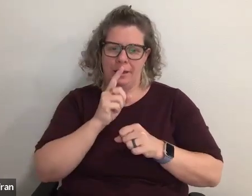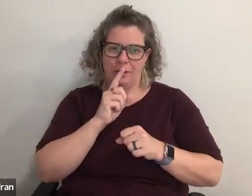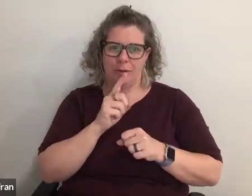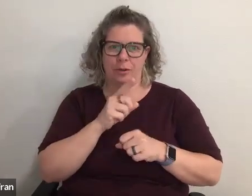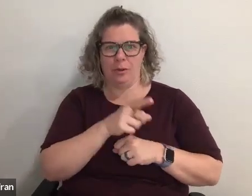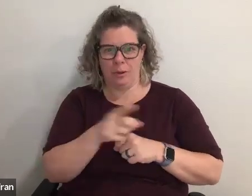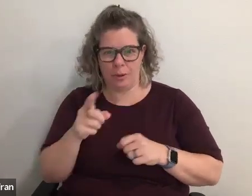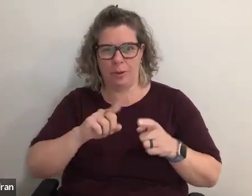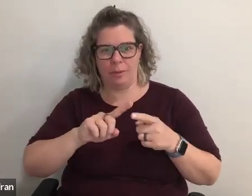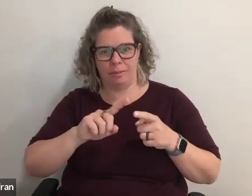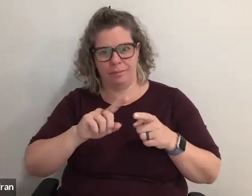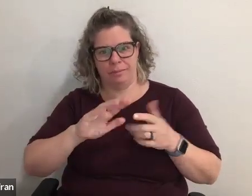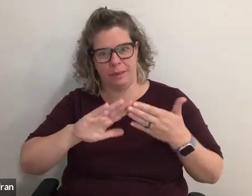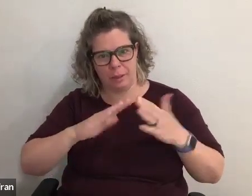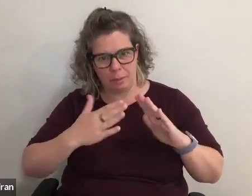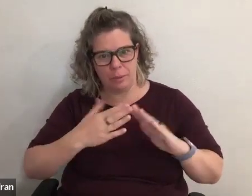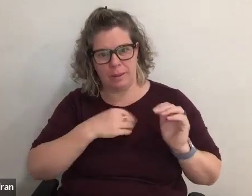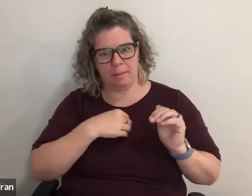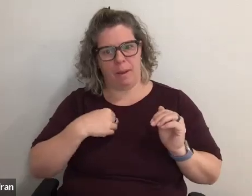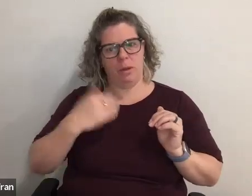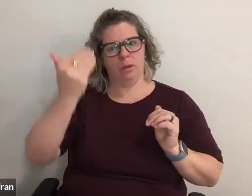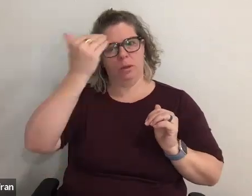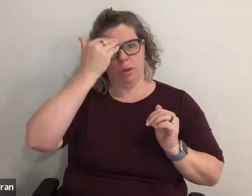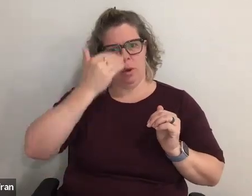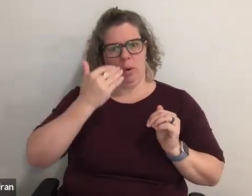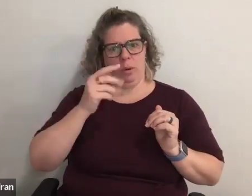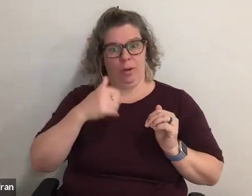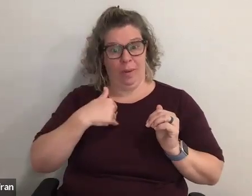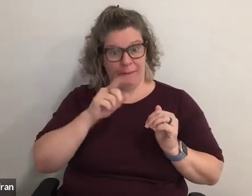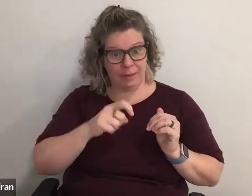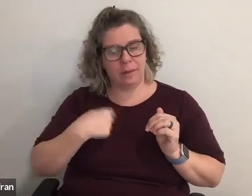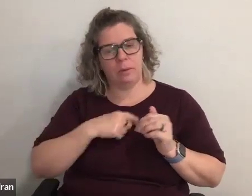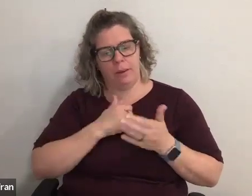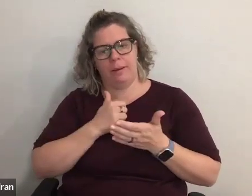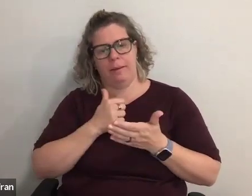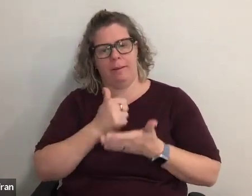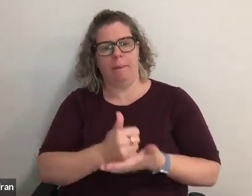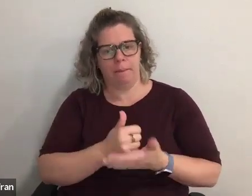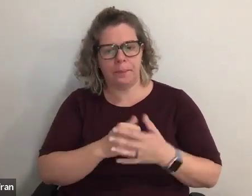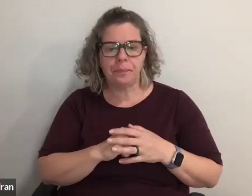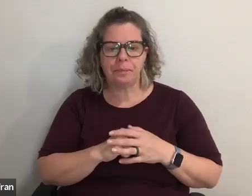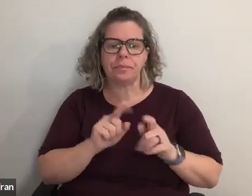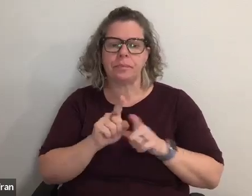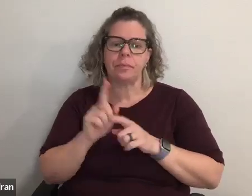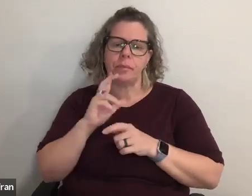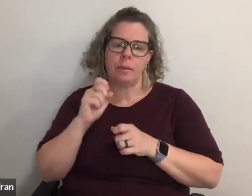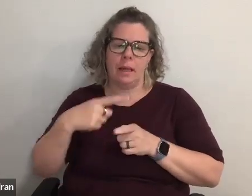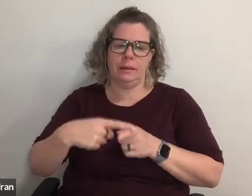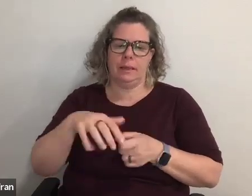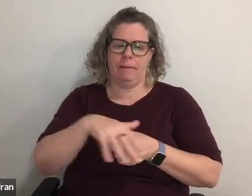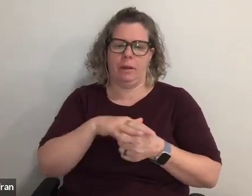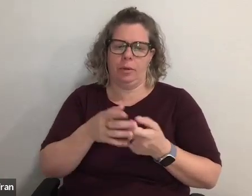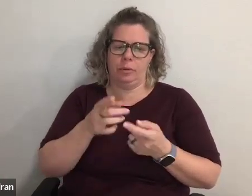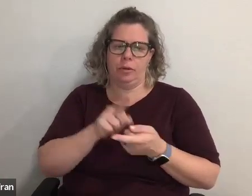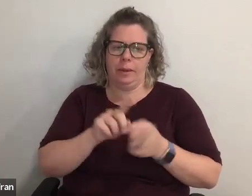community and the people in need, that their needs are being met. And then, of course, we just have to have a location to meet with